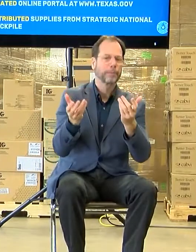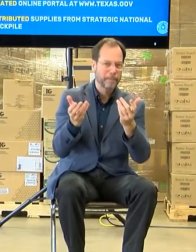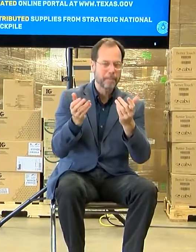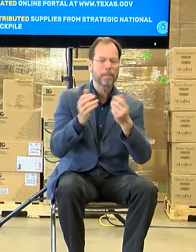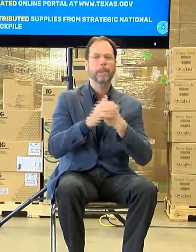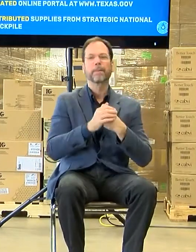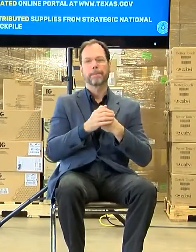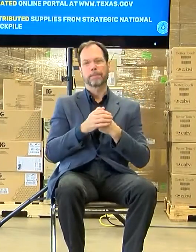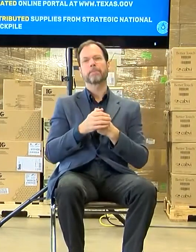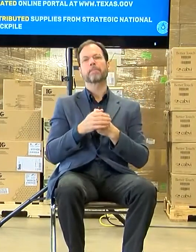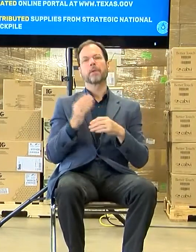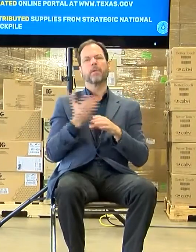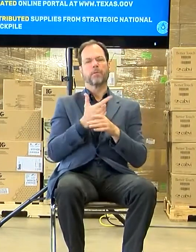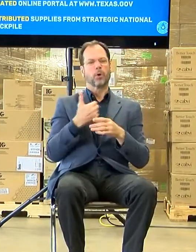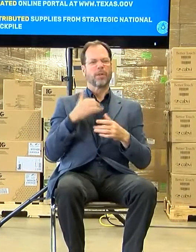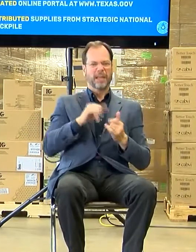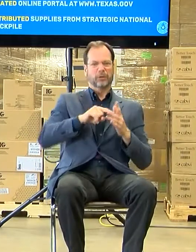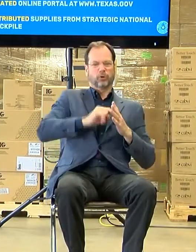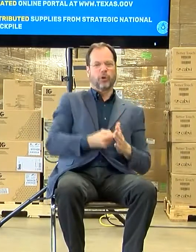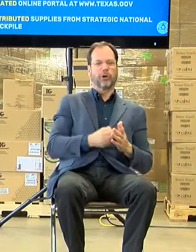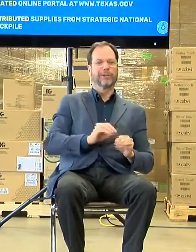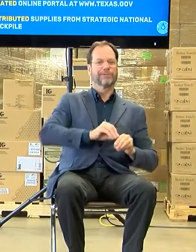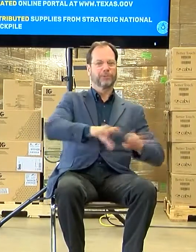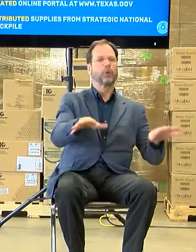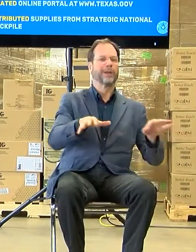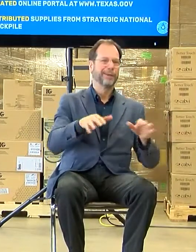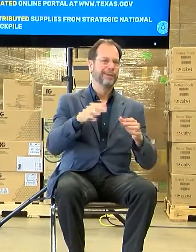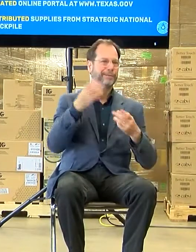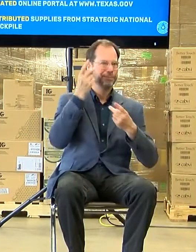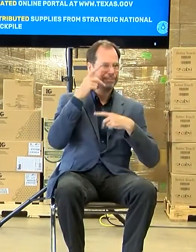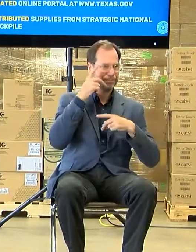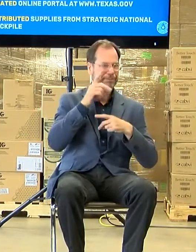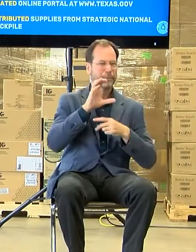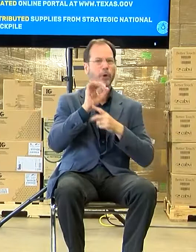existence before the outbreak of COVID-19.